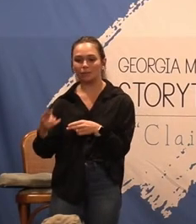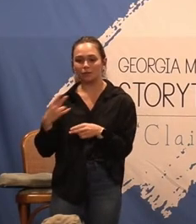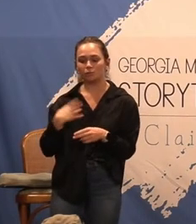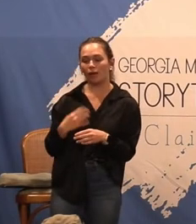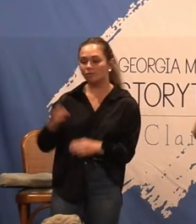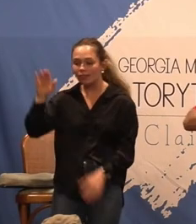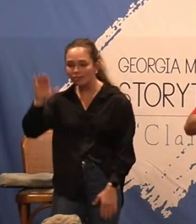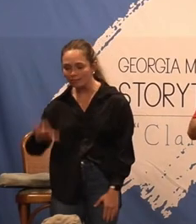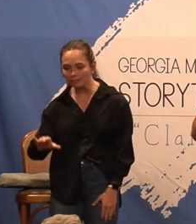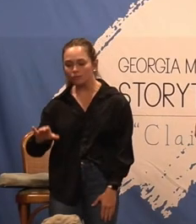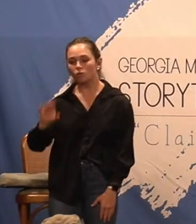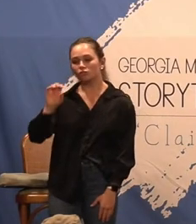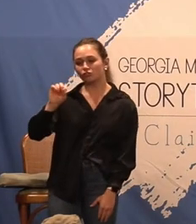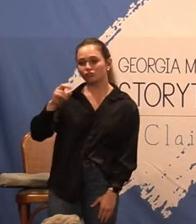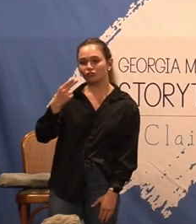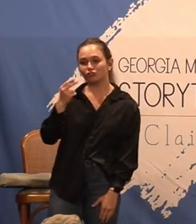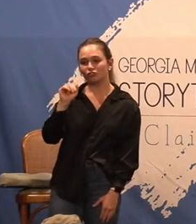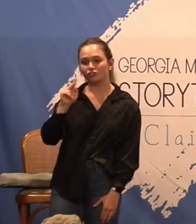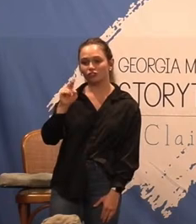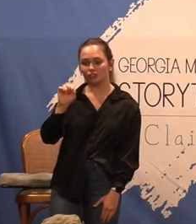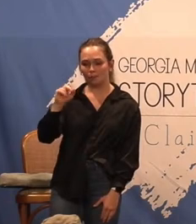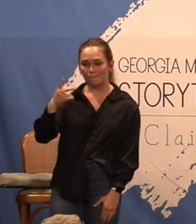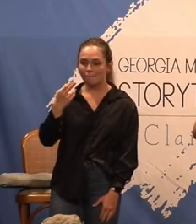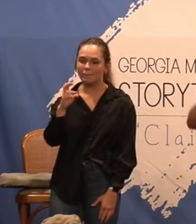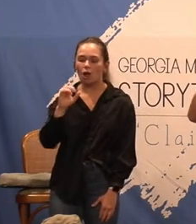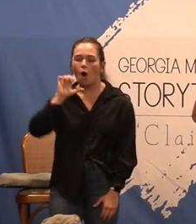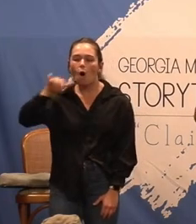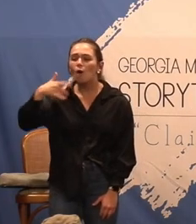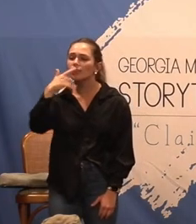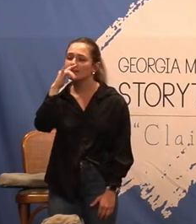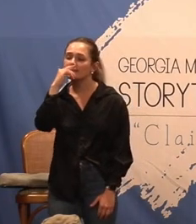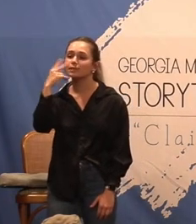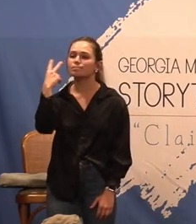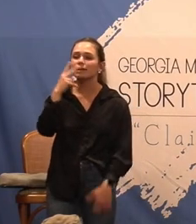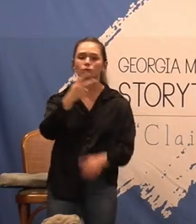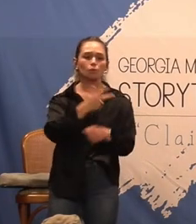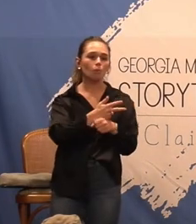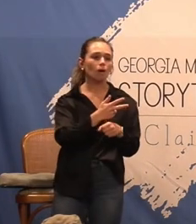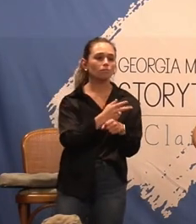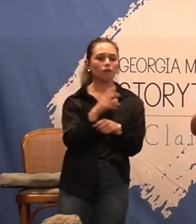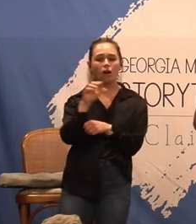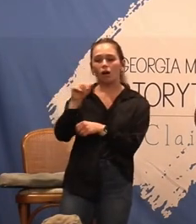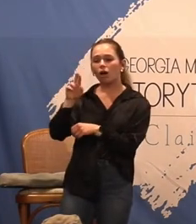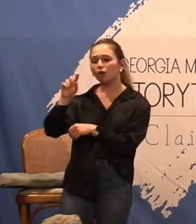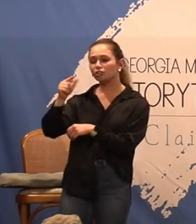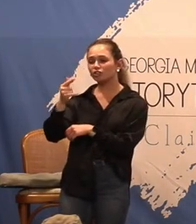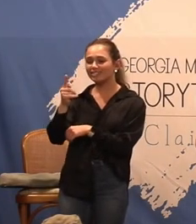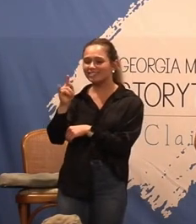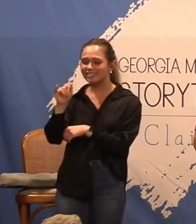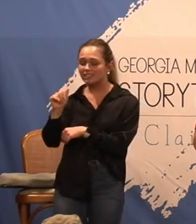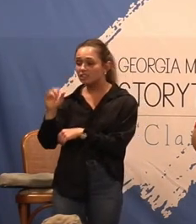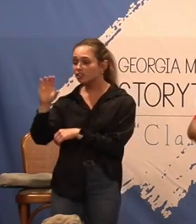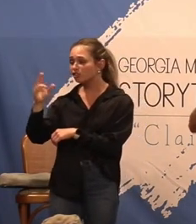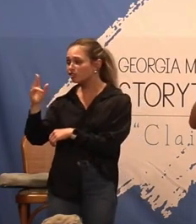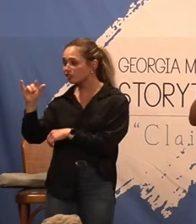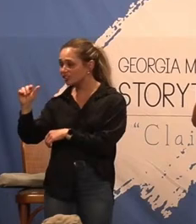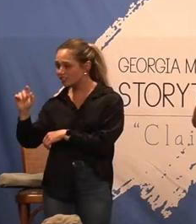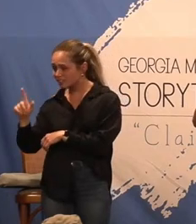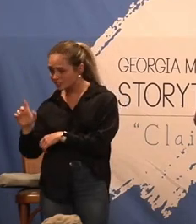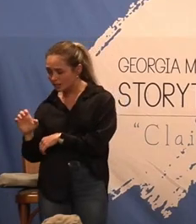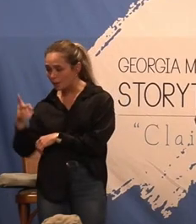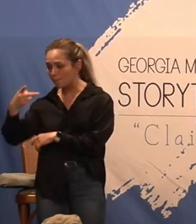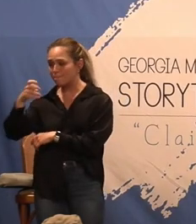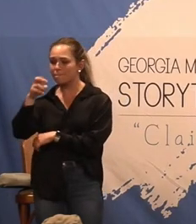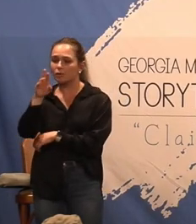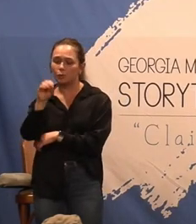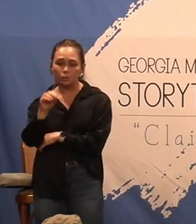Shakespeare. Every little kid in Mexico, in Guatemala, in Argentina, in Chile, in Peru, even in